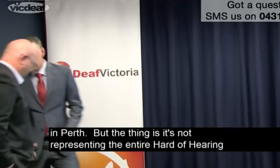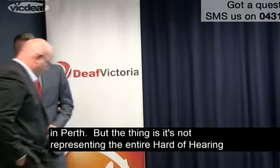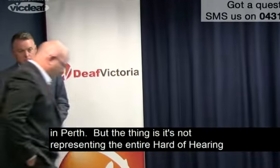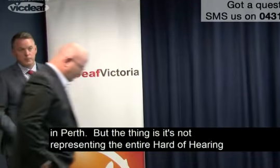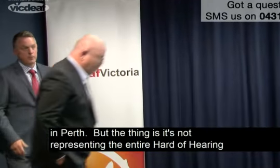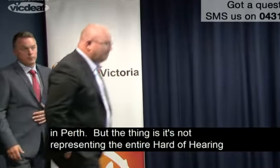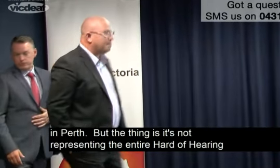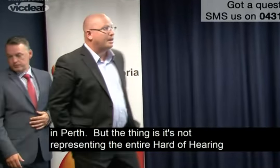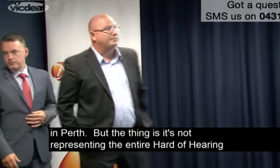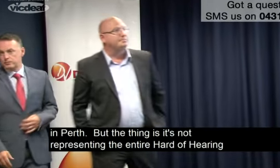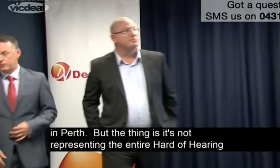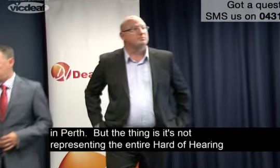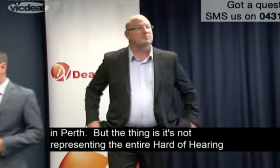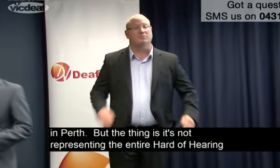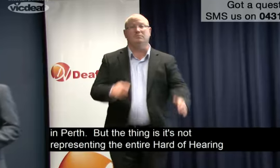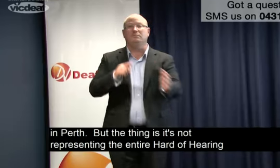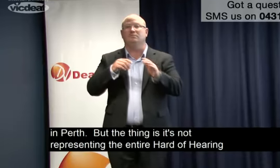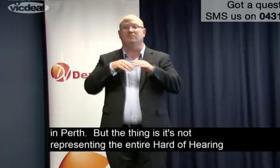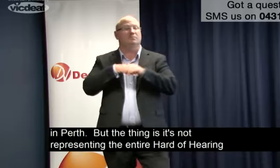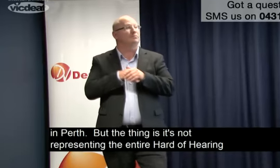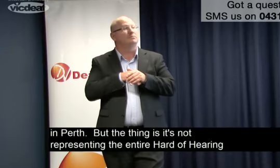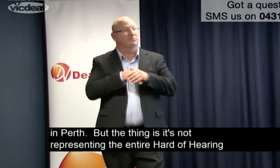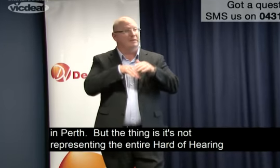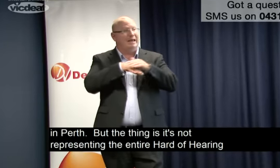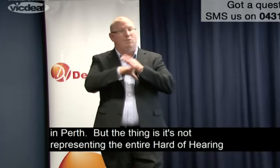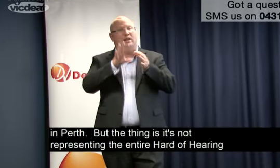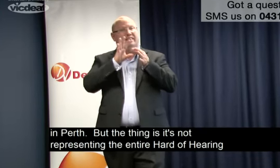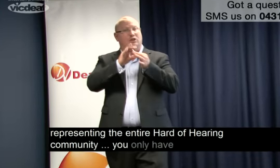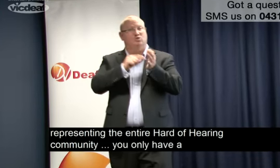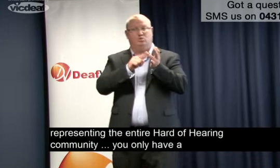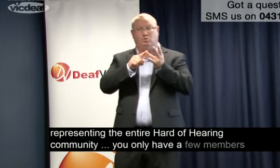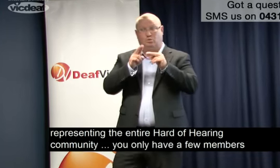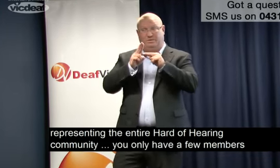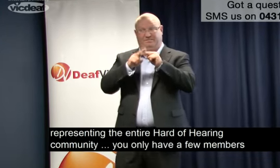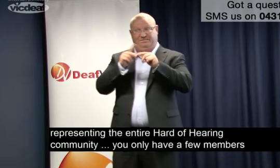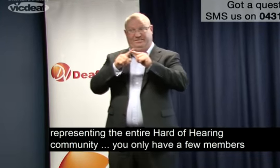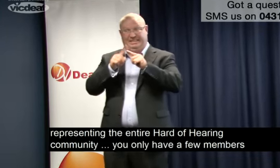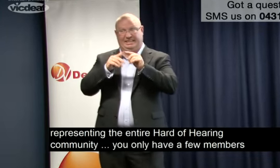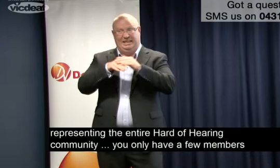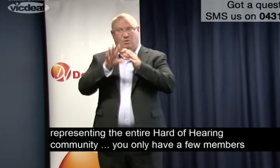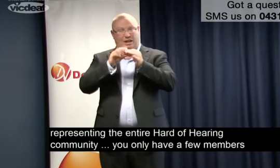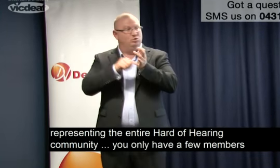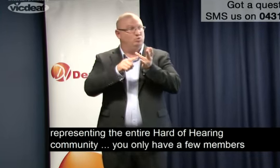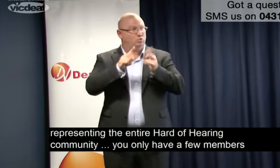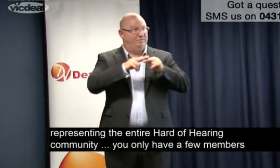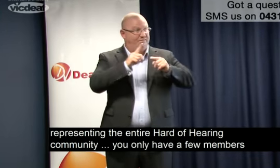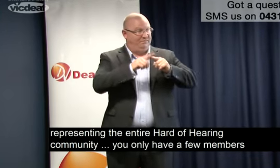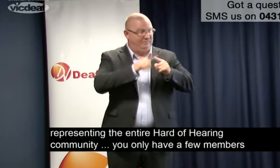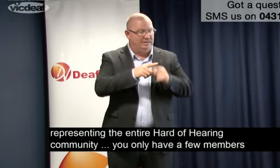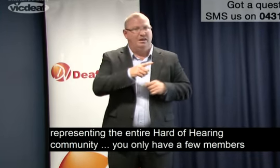because you only had few members there at the AGM. So it's not representative. Just in relation to the